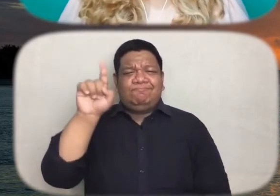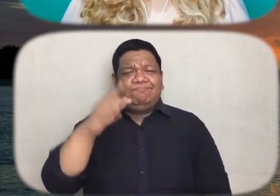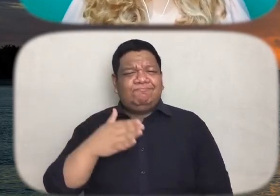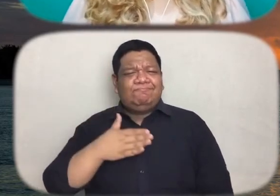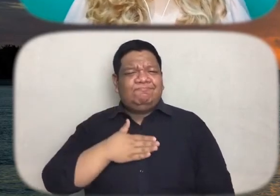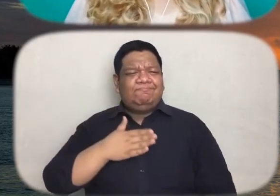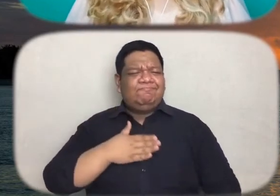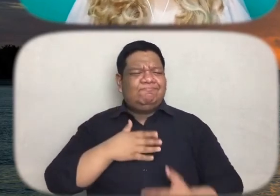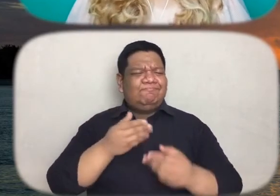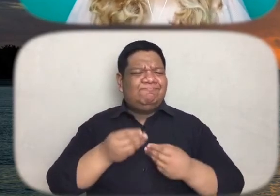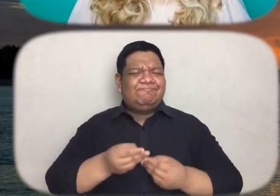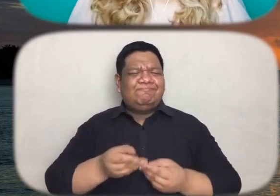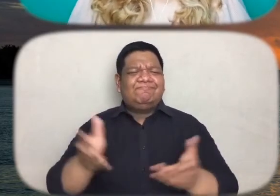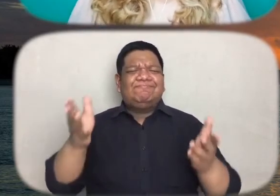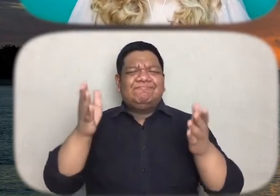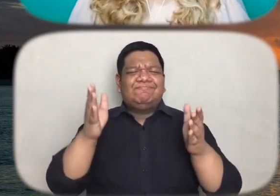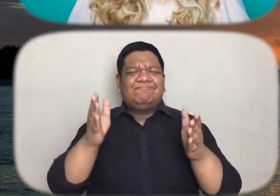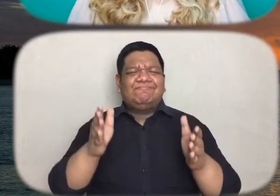Jireh, my